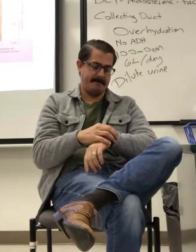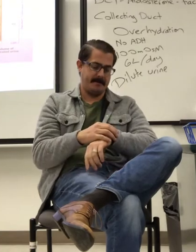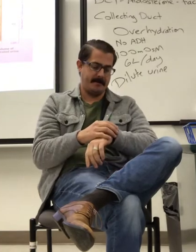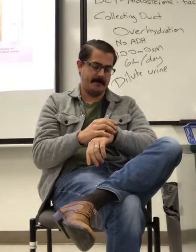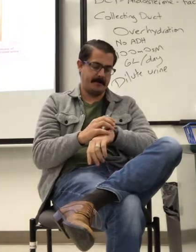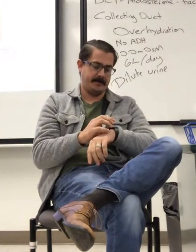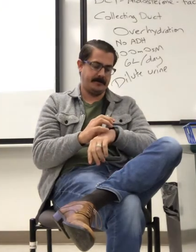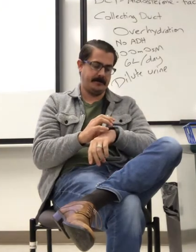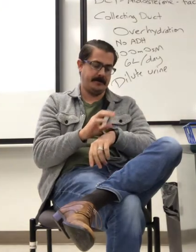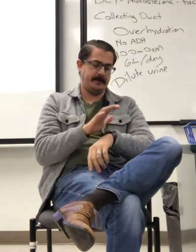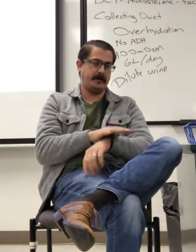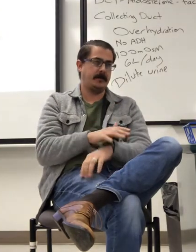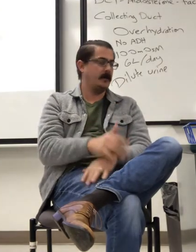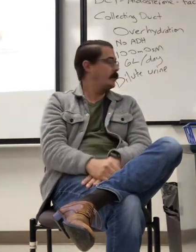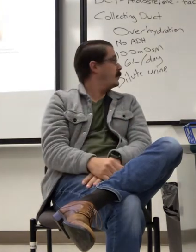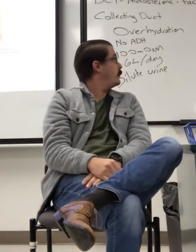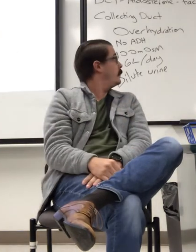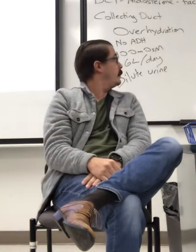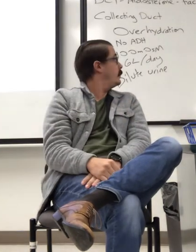Urea